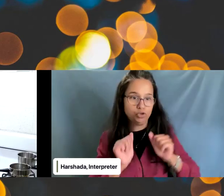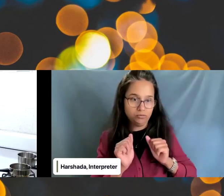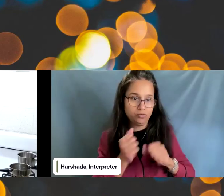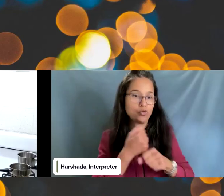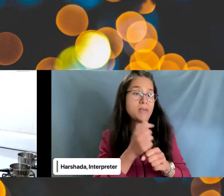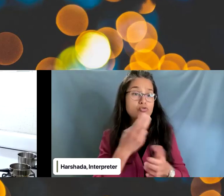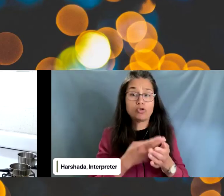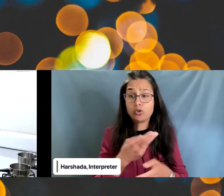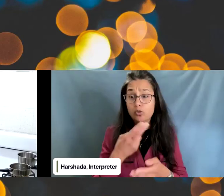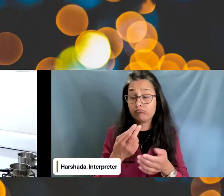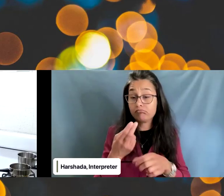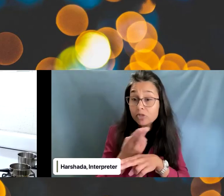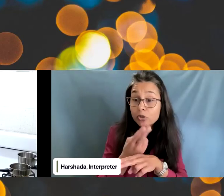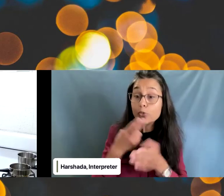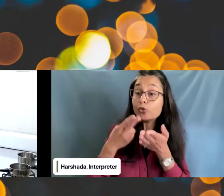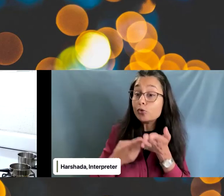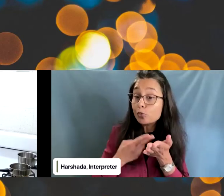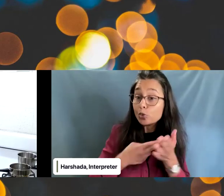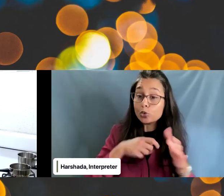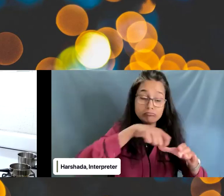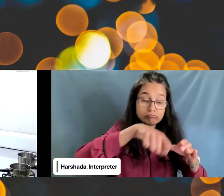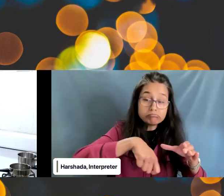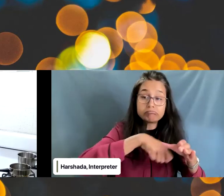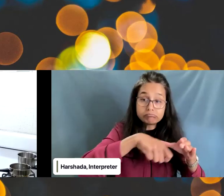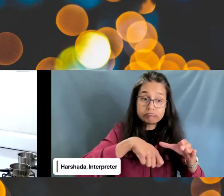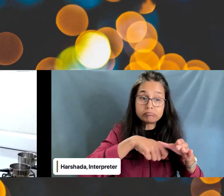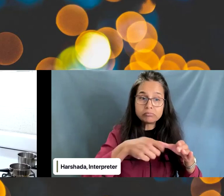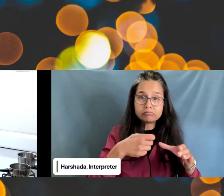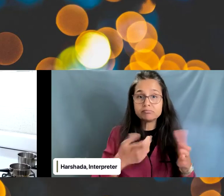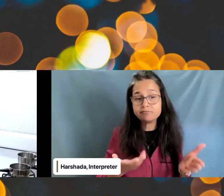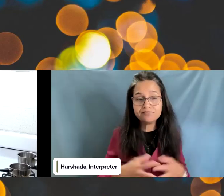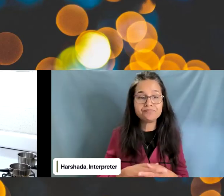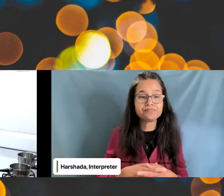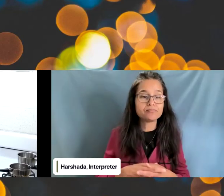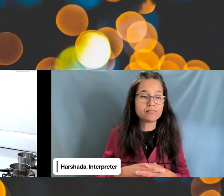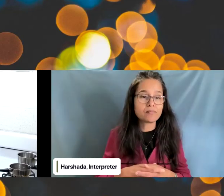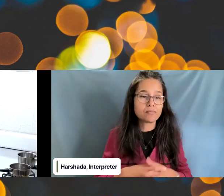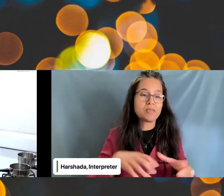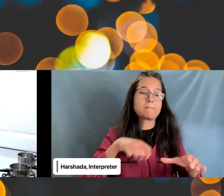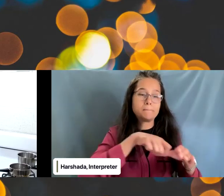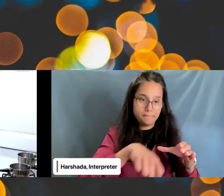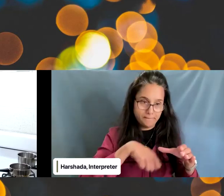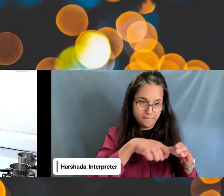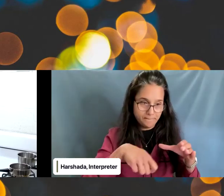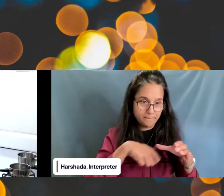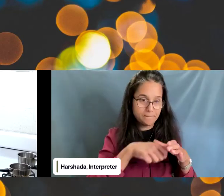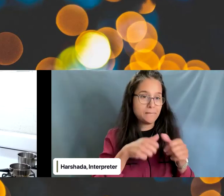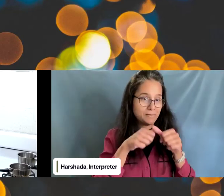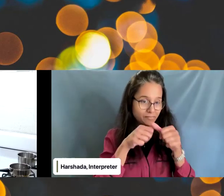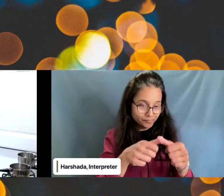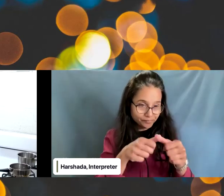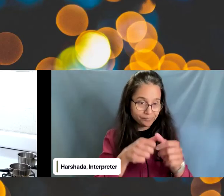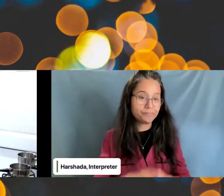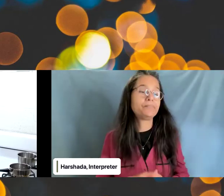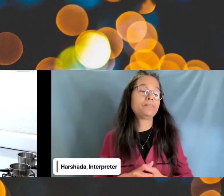flour all together. Okay. Mix it up, let it incorporate well. And